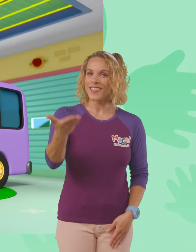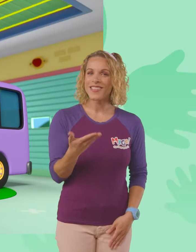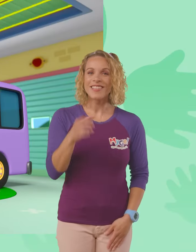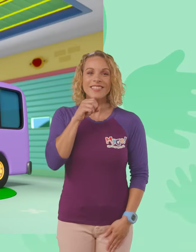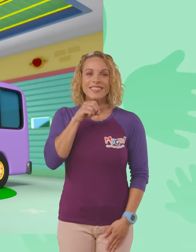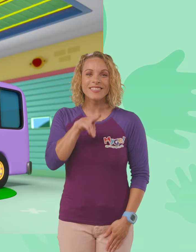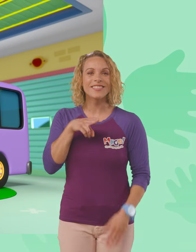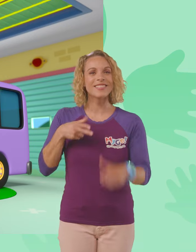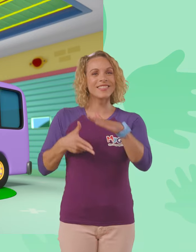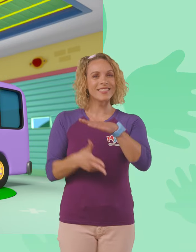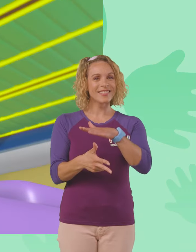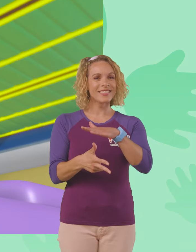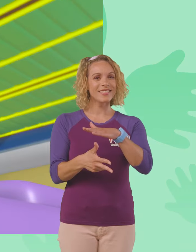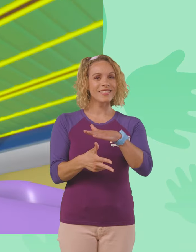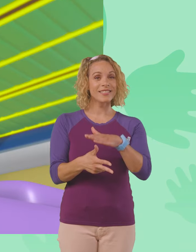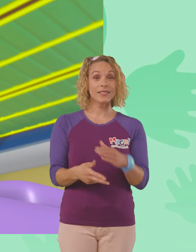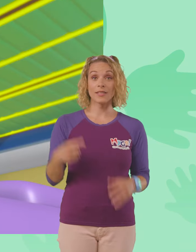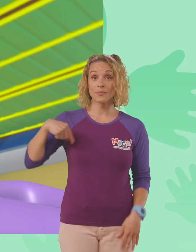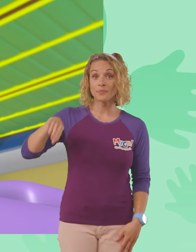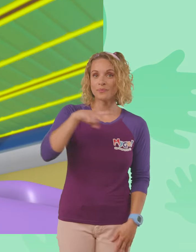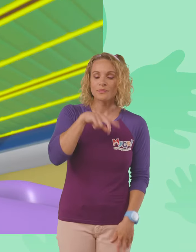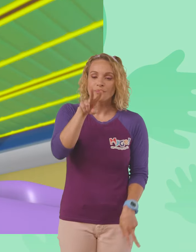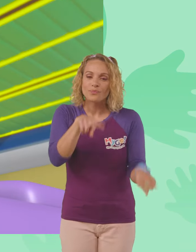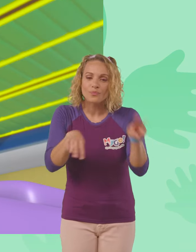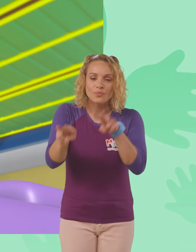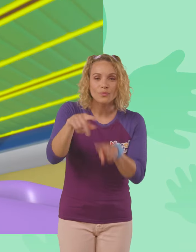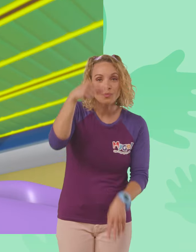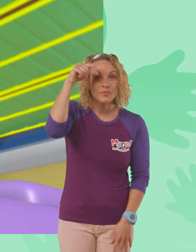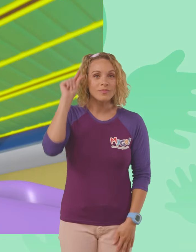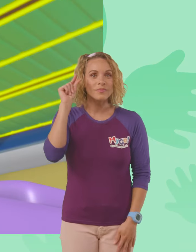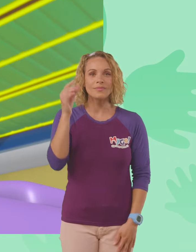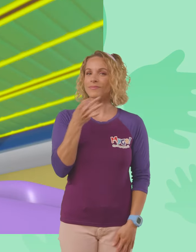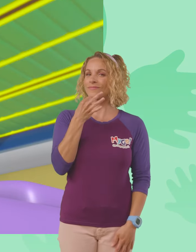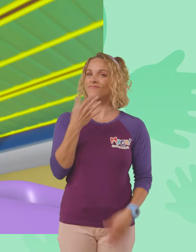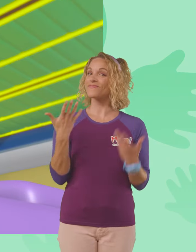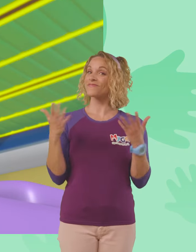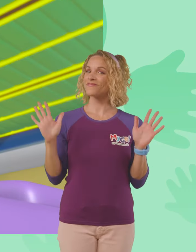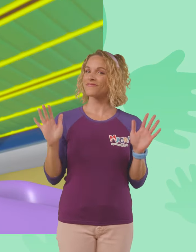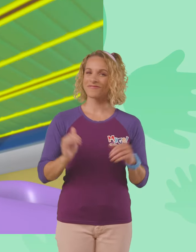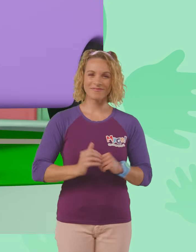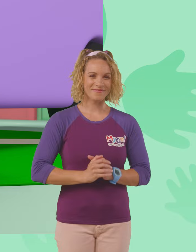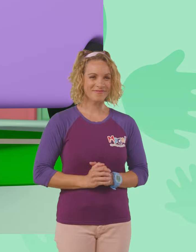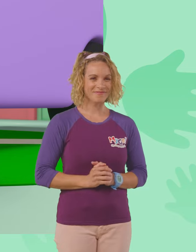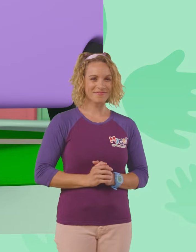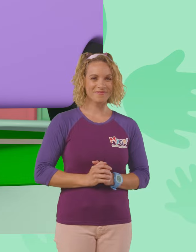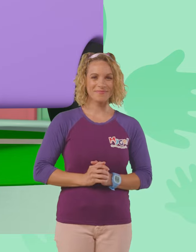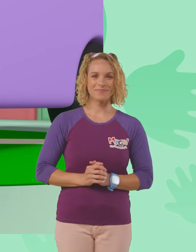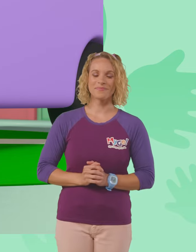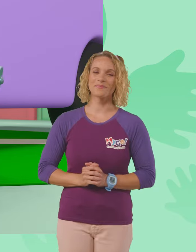Welcome back to Gecko's Garage. We're just giving Bobby the bus his checkup. We're almost done.